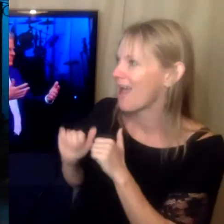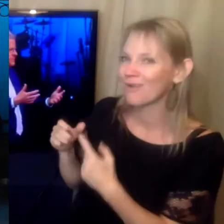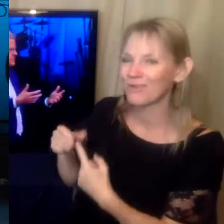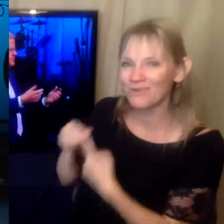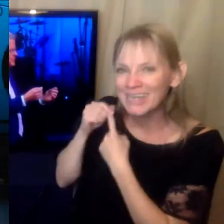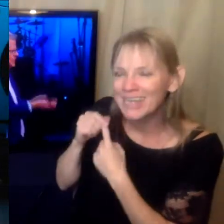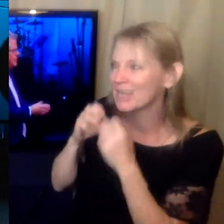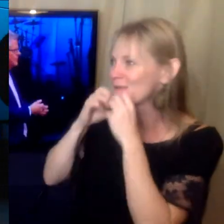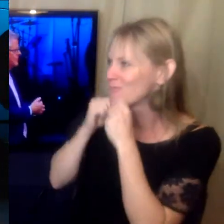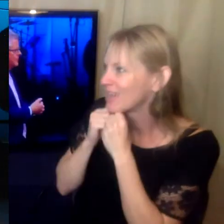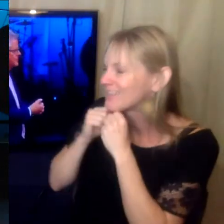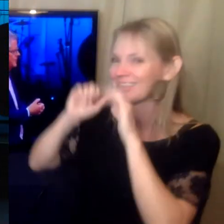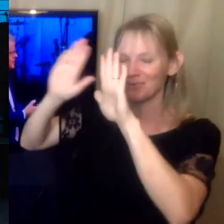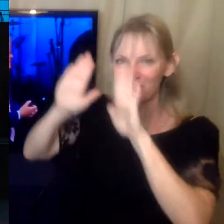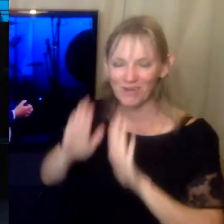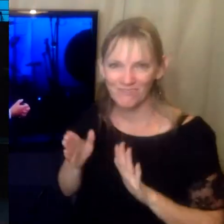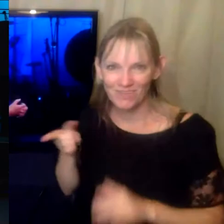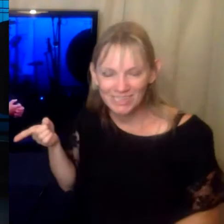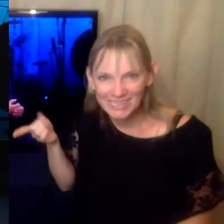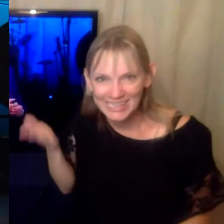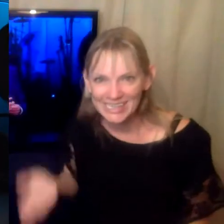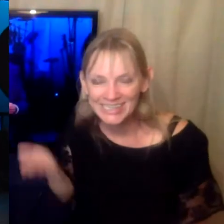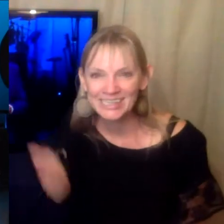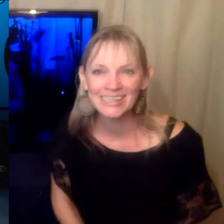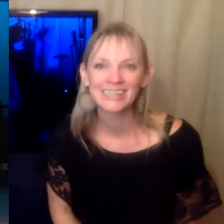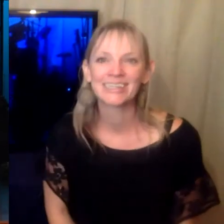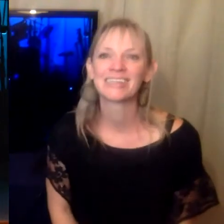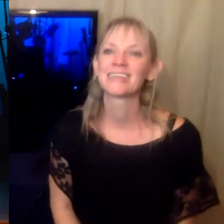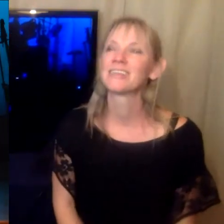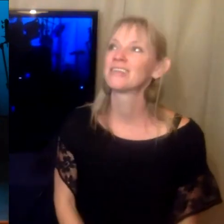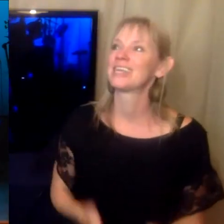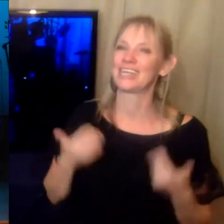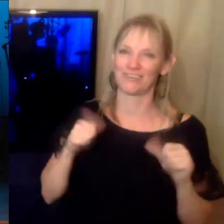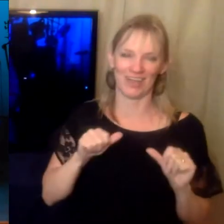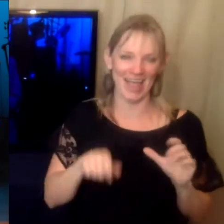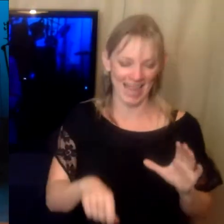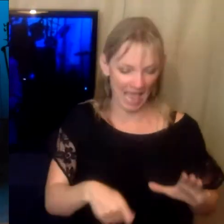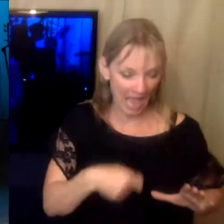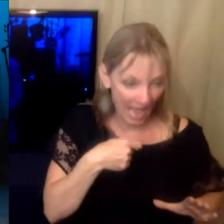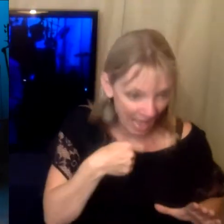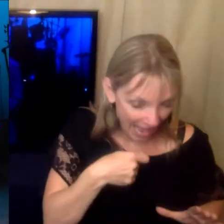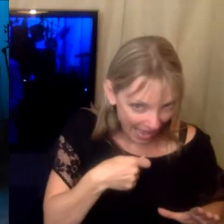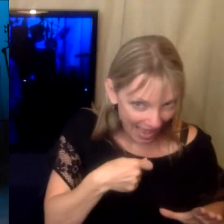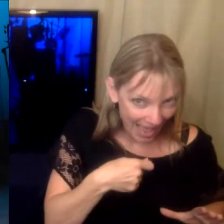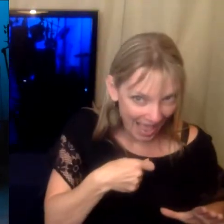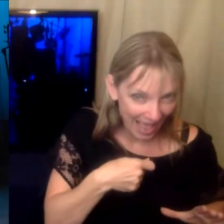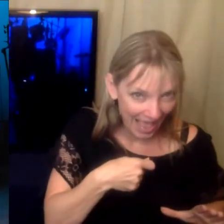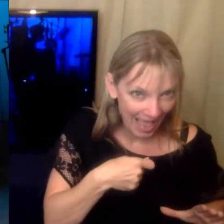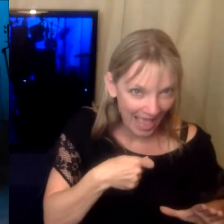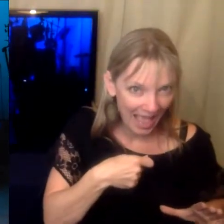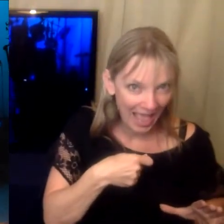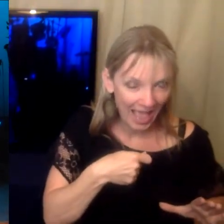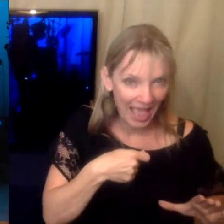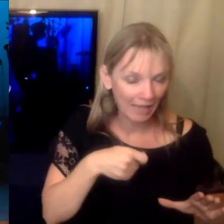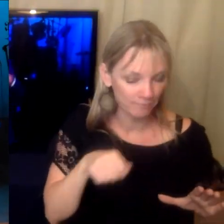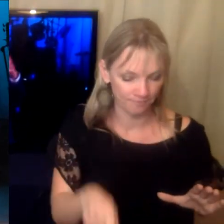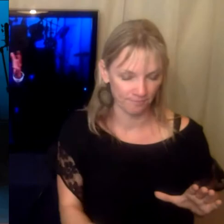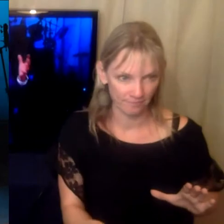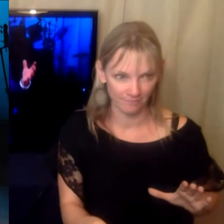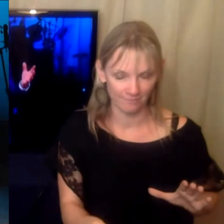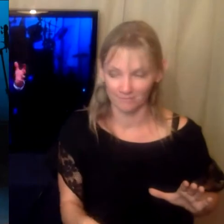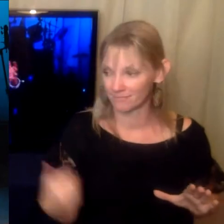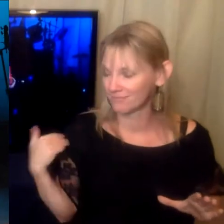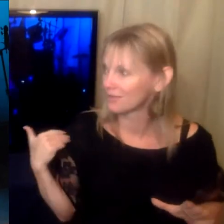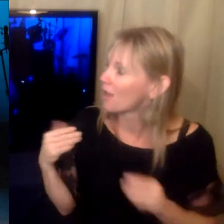and precious and wonderful she is. And he tried to take a third bite, but he had to put it down.